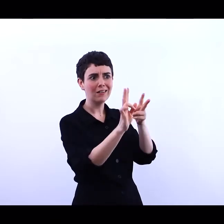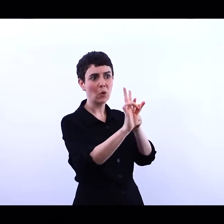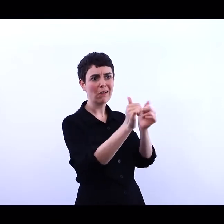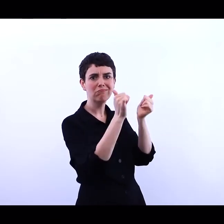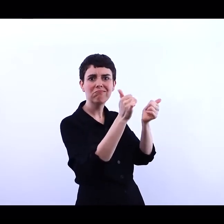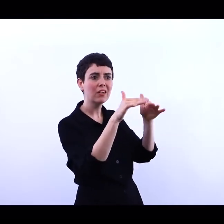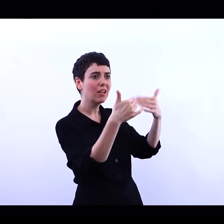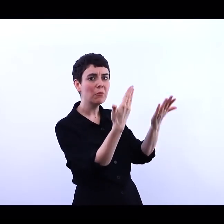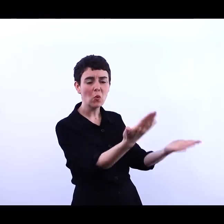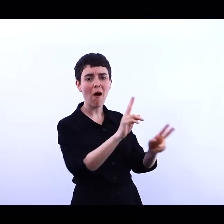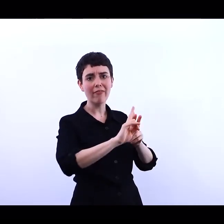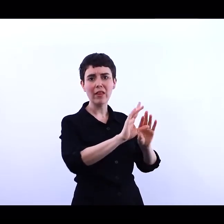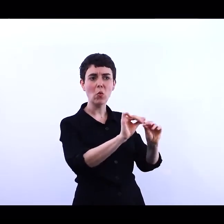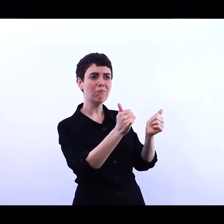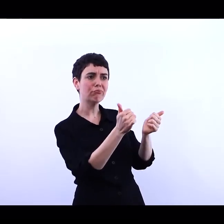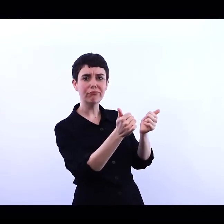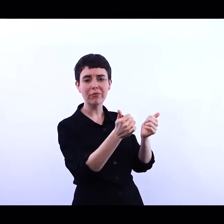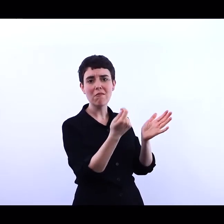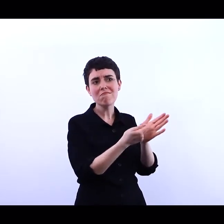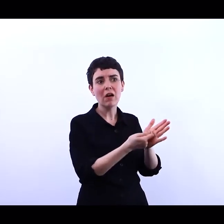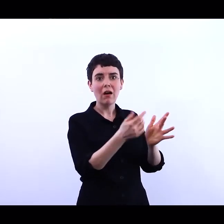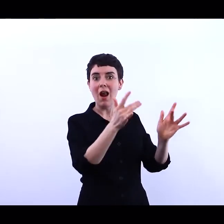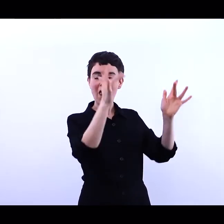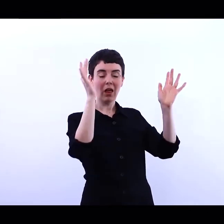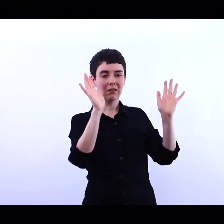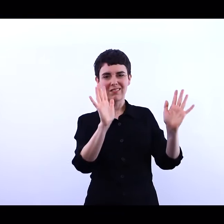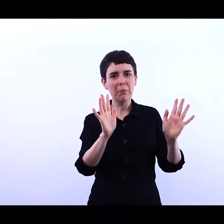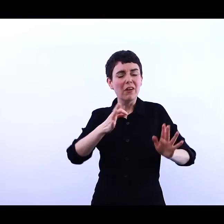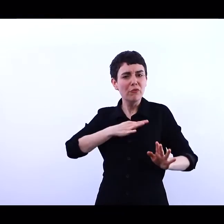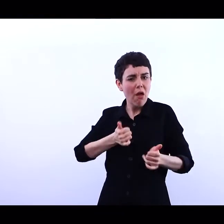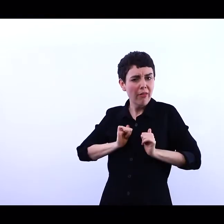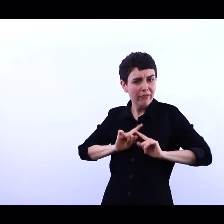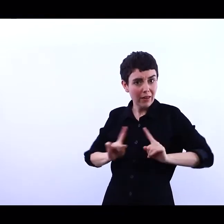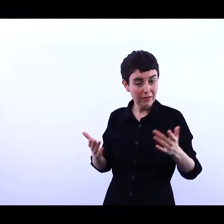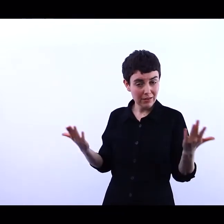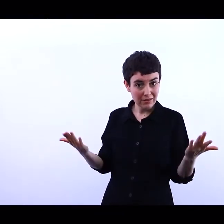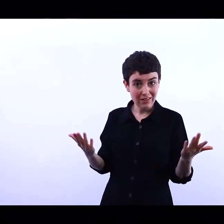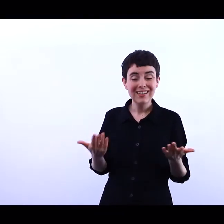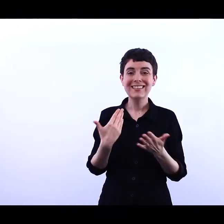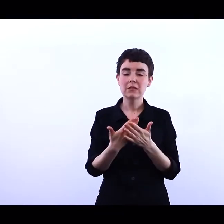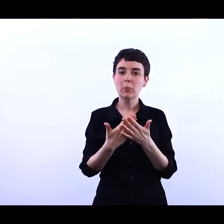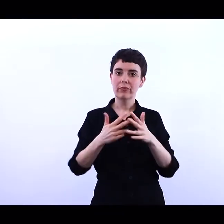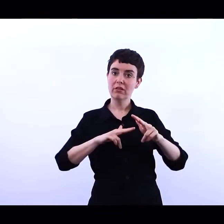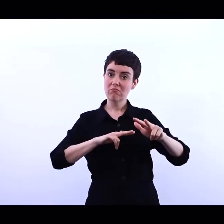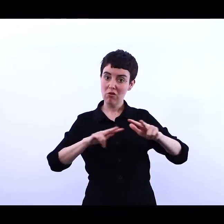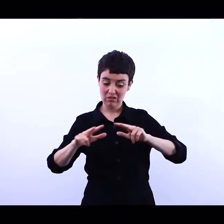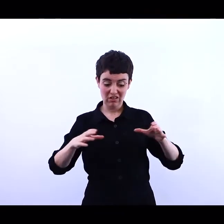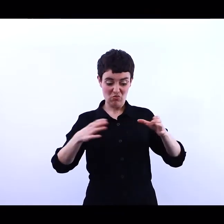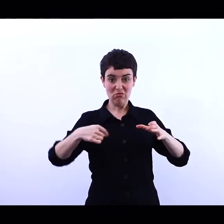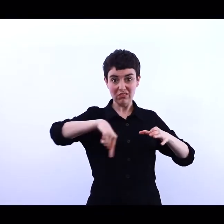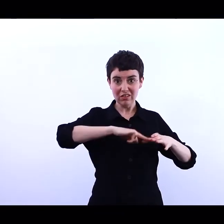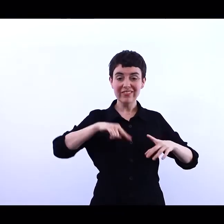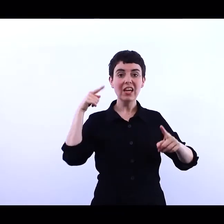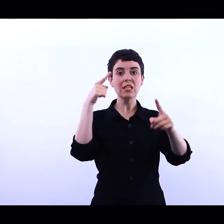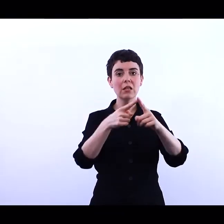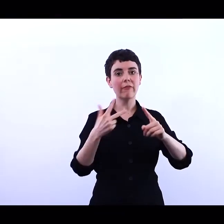and capitalism. Organizations and individuals working towards social justice should be committed to the work to dismantle white